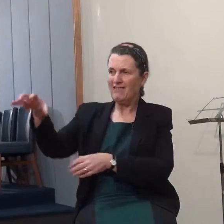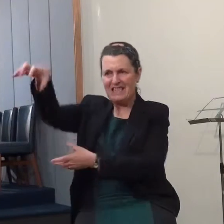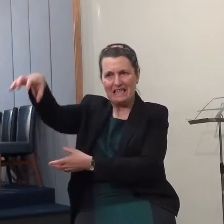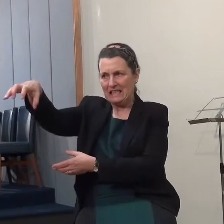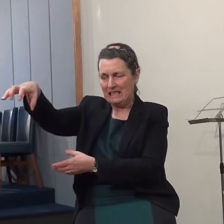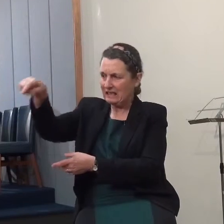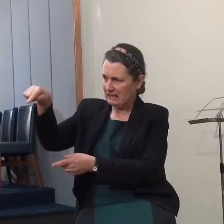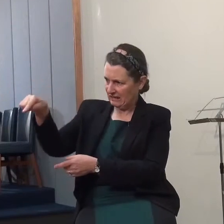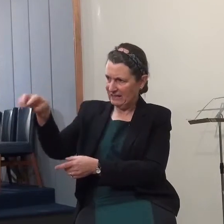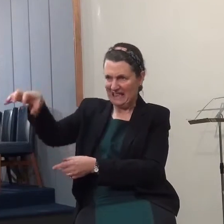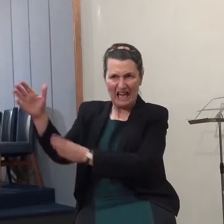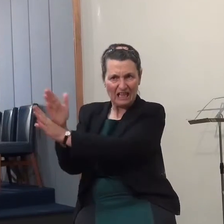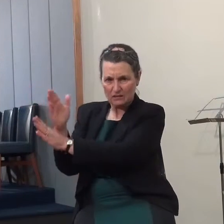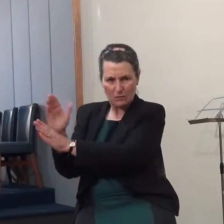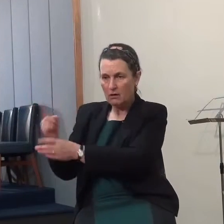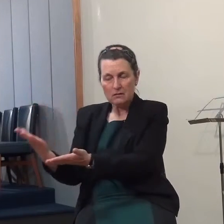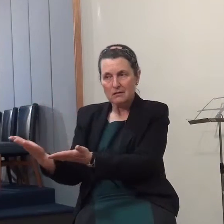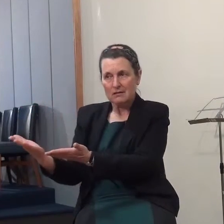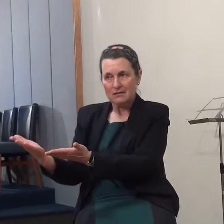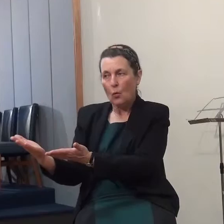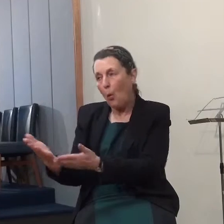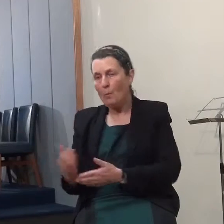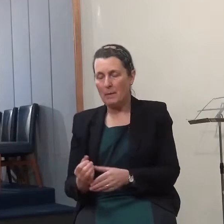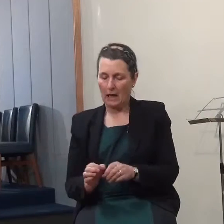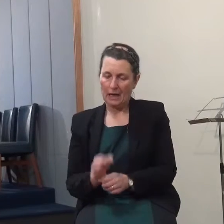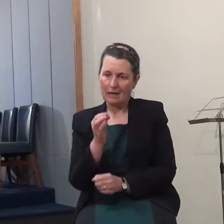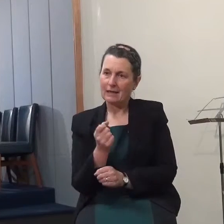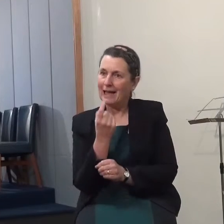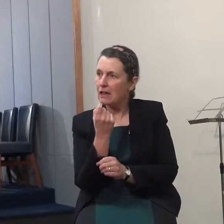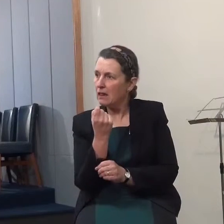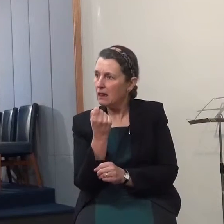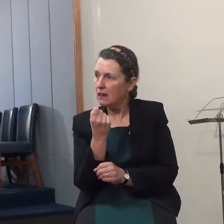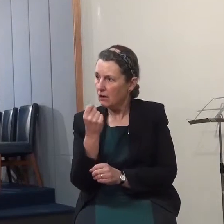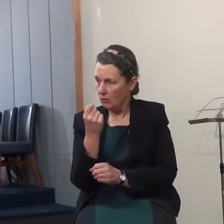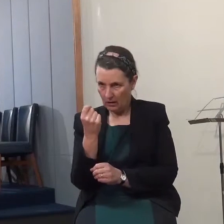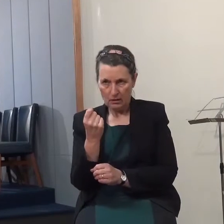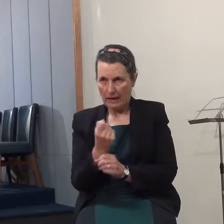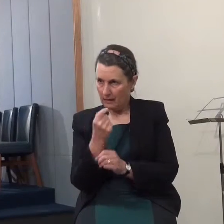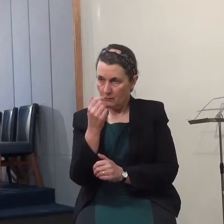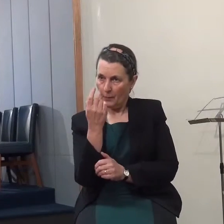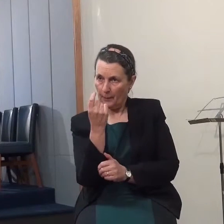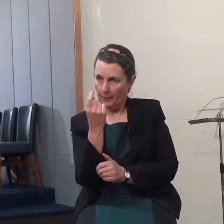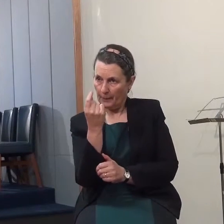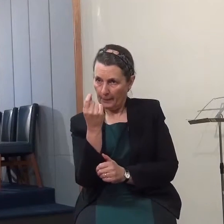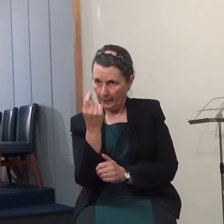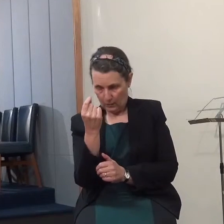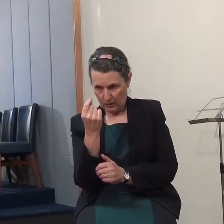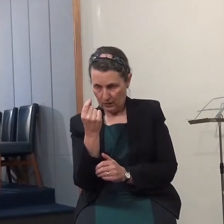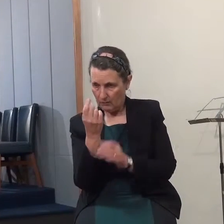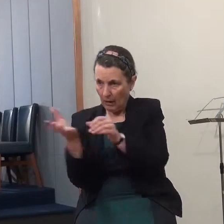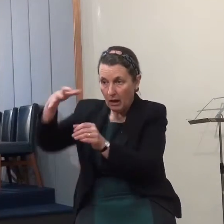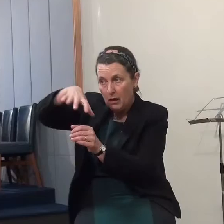be hid. Neither do men light a candle and put it under a bushel, but on a candlestick, and